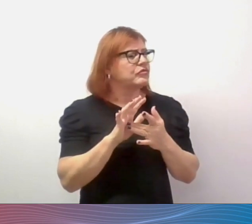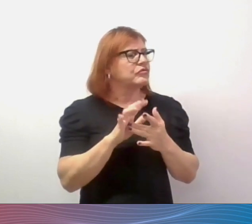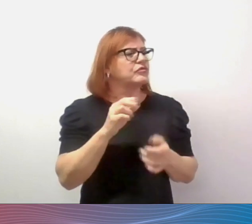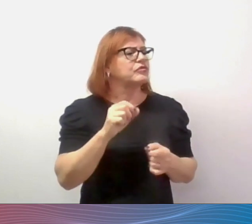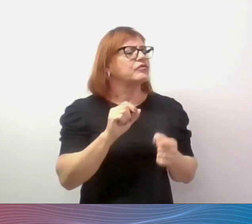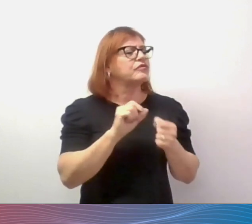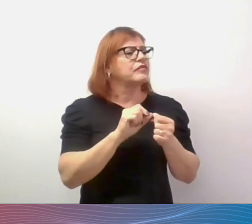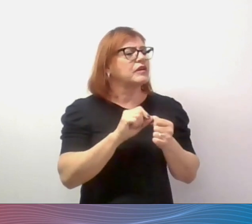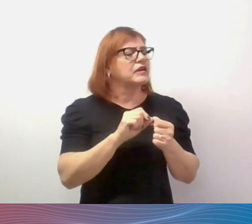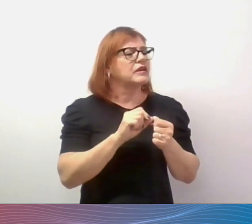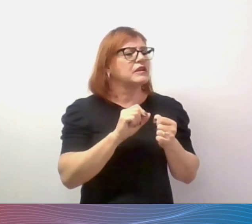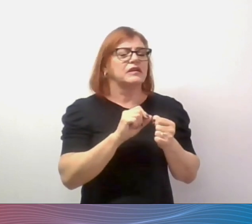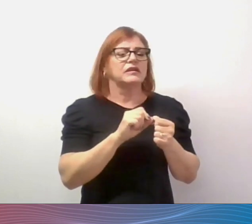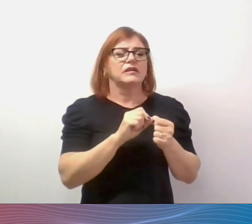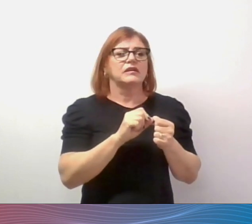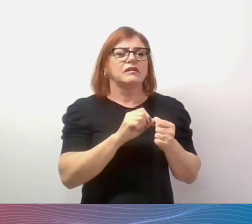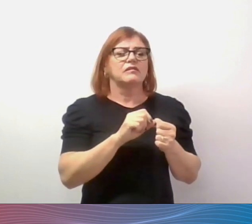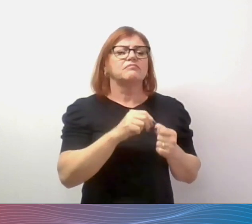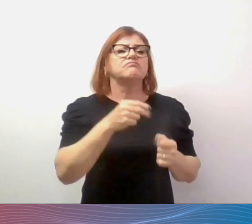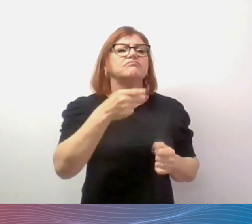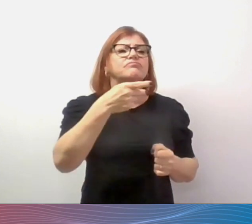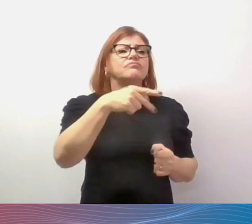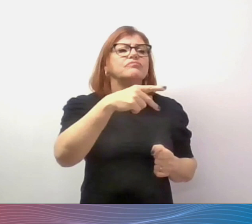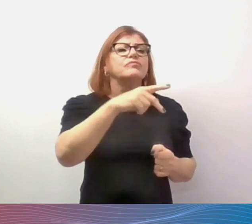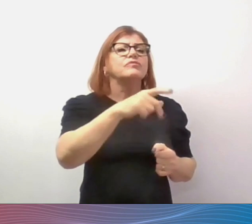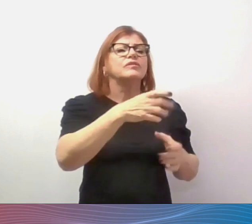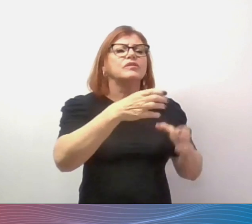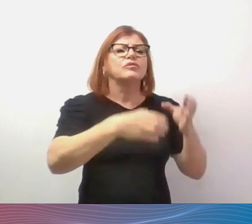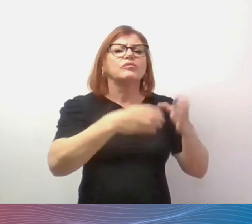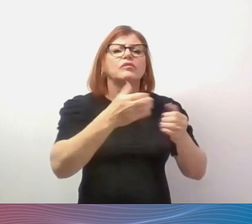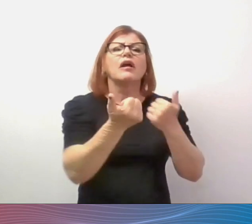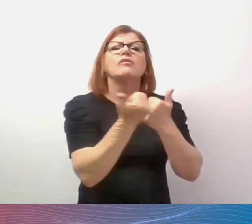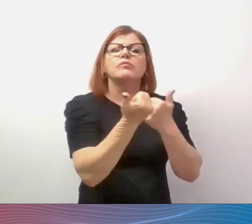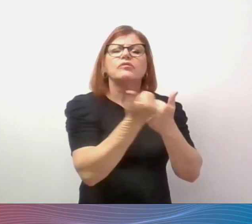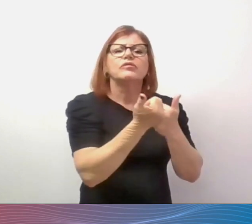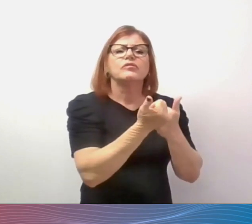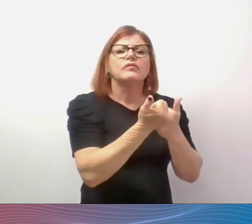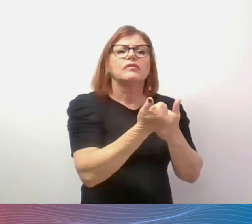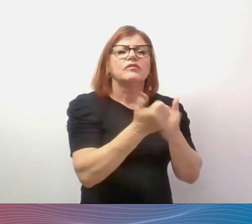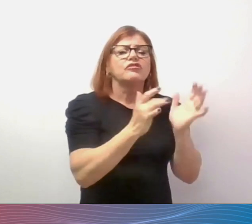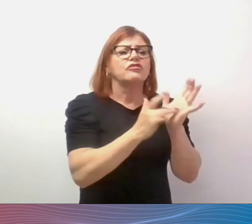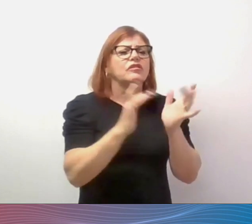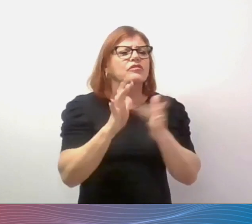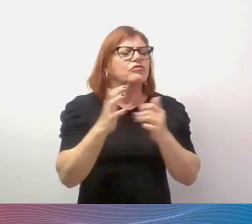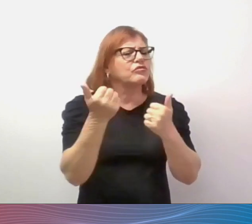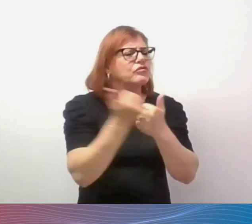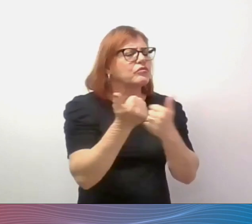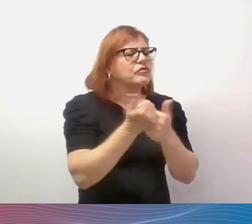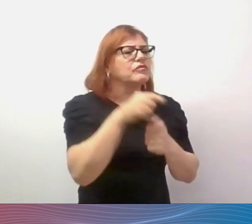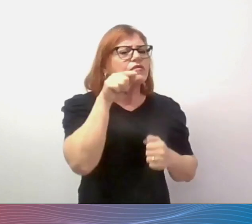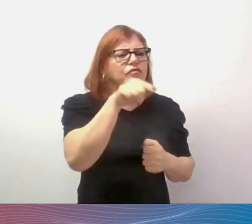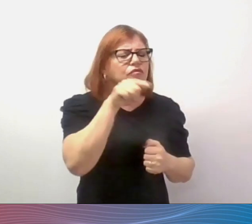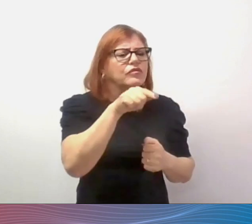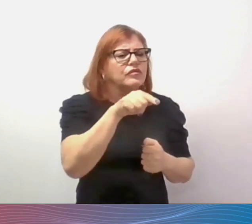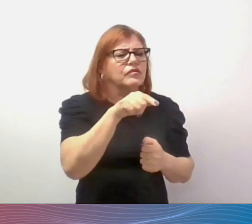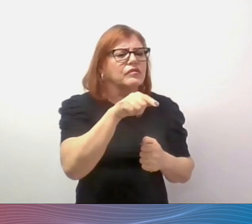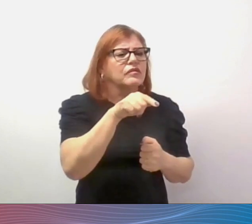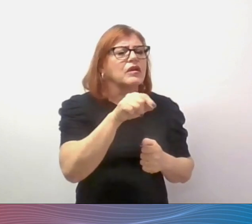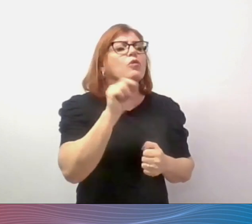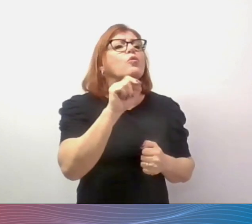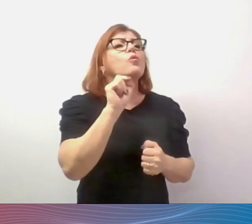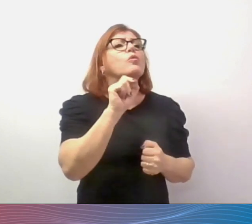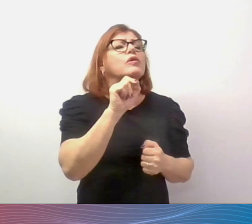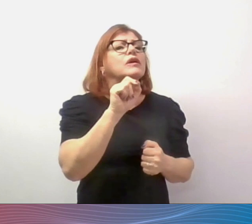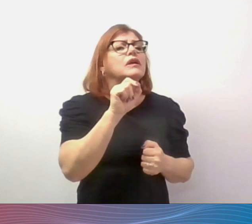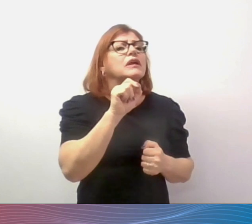that. In his place, what would Jesus do? Quer dizer, você está diante de uma situação. So you